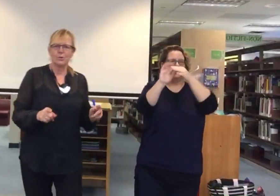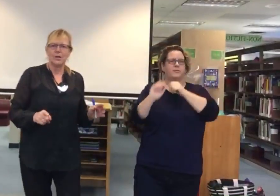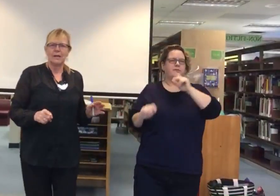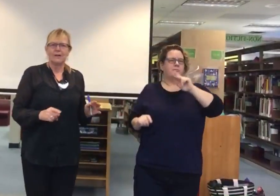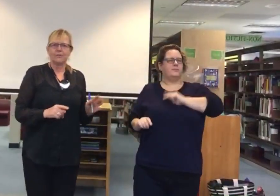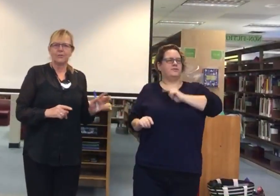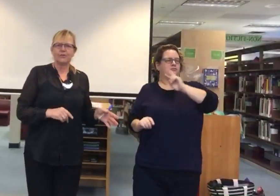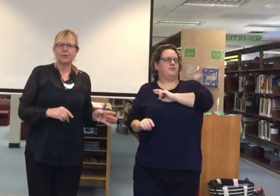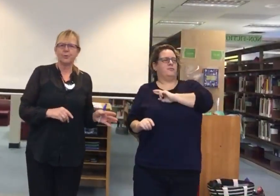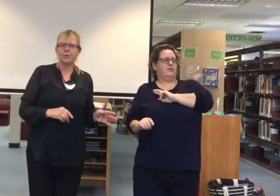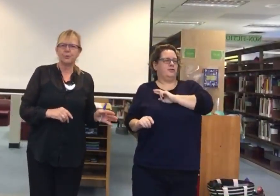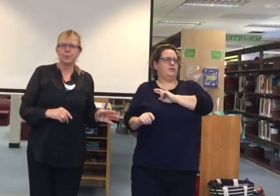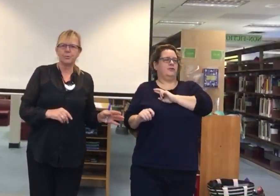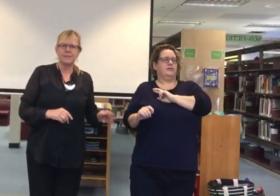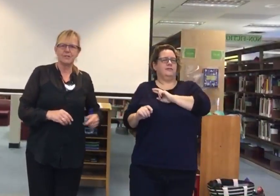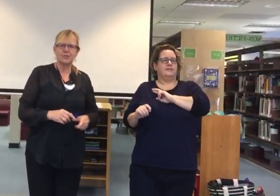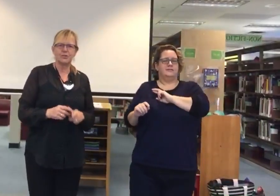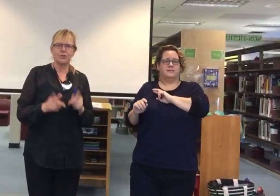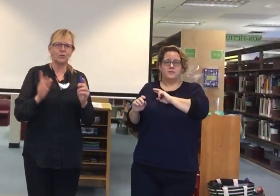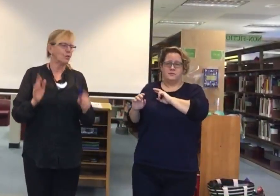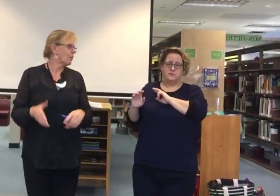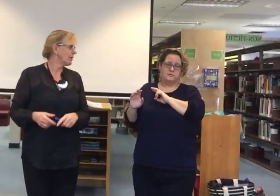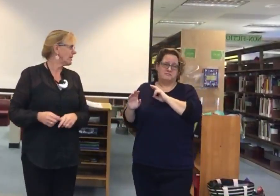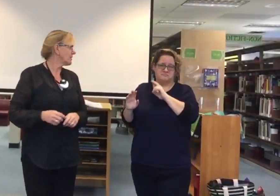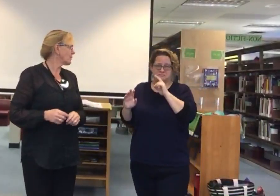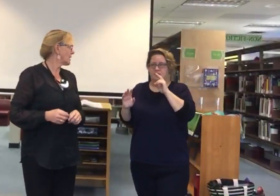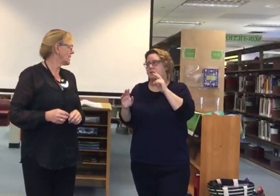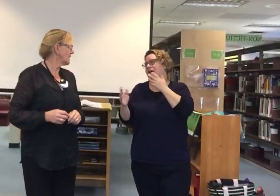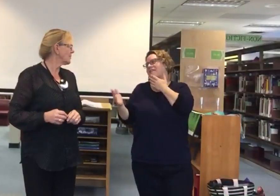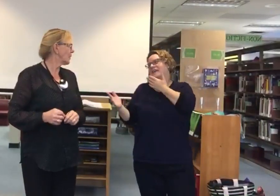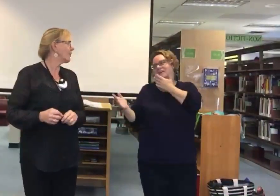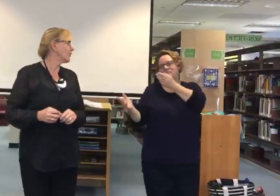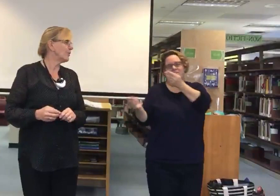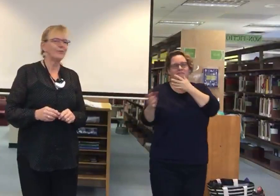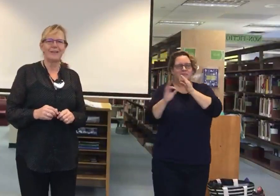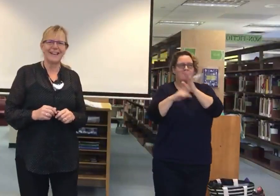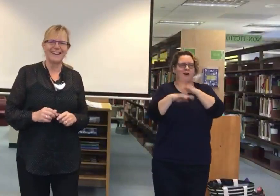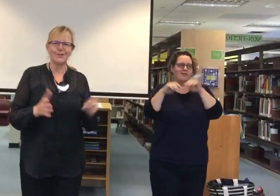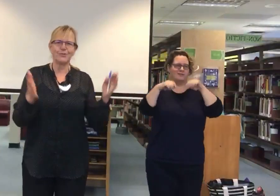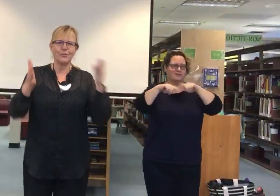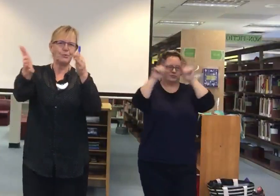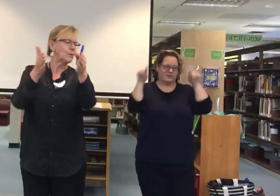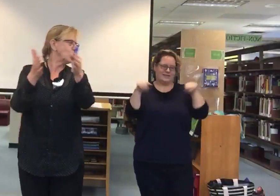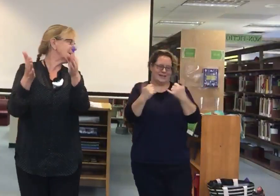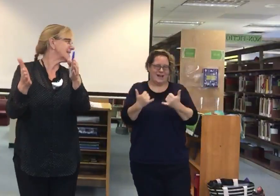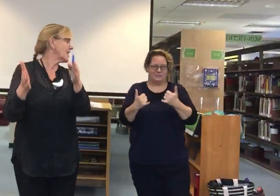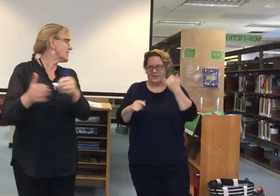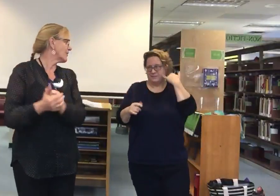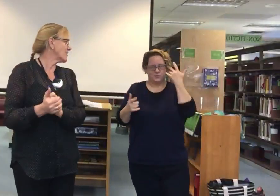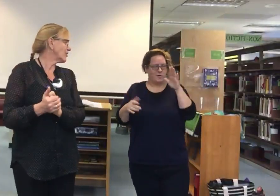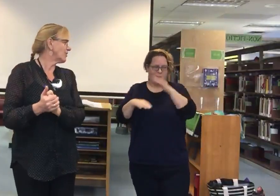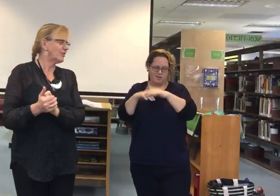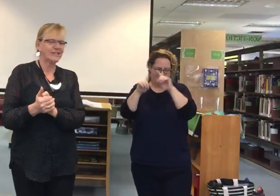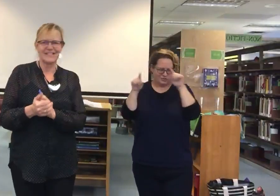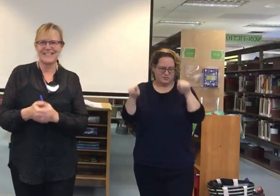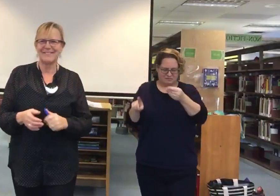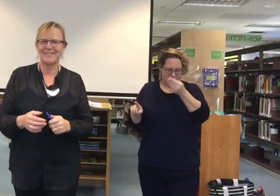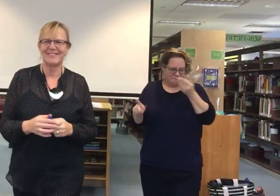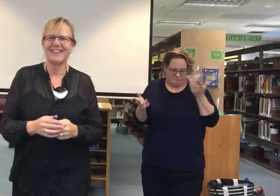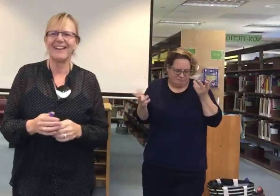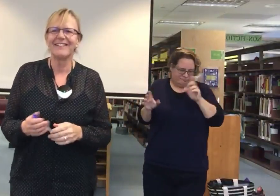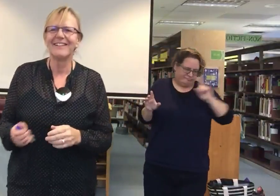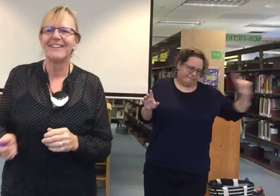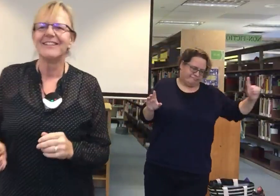And so for interpreter purposes, just so you know, you are on the screen, whatever you would like. So when we can see ourselves here, you can